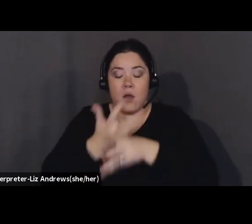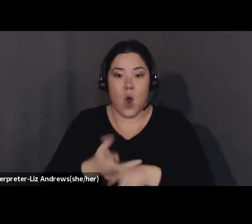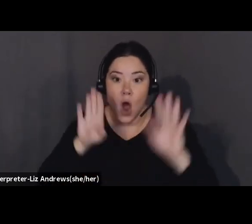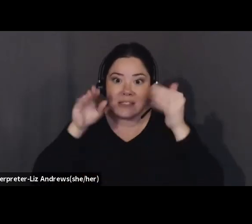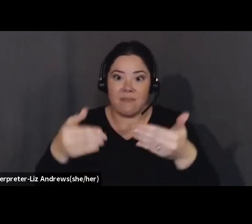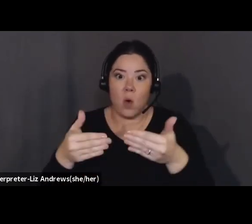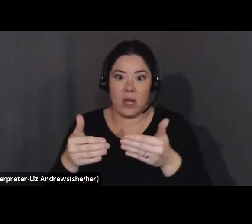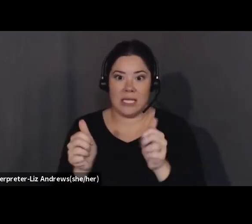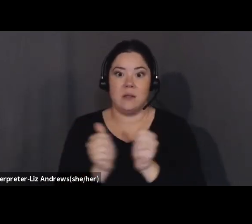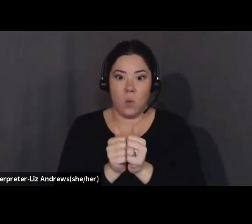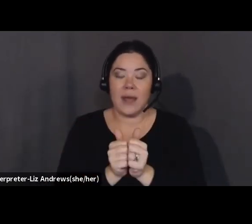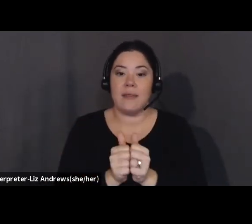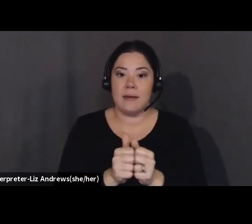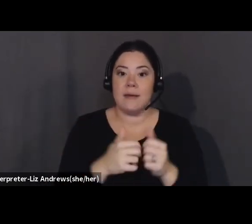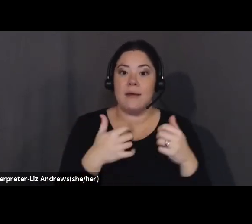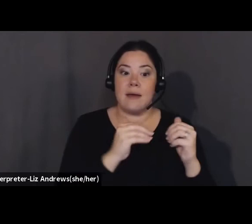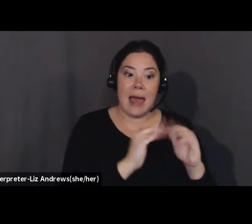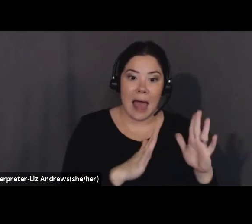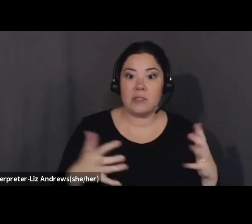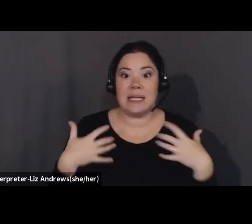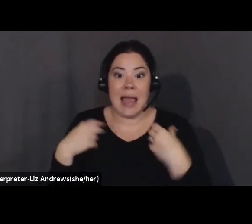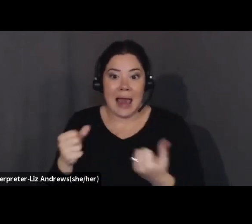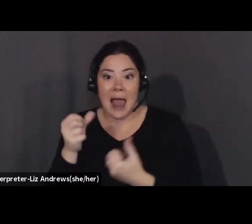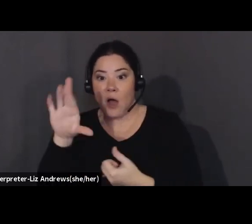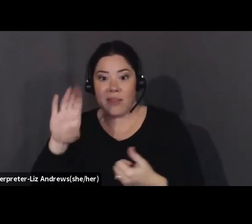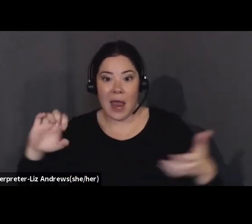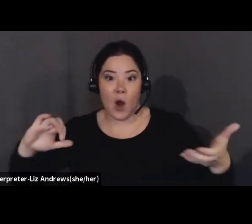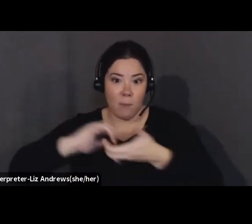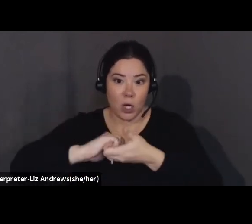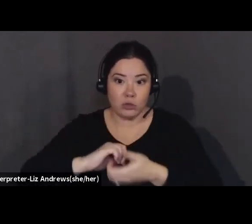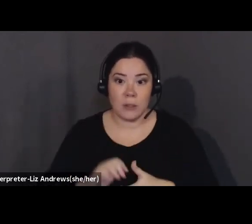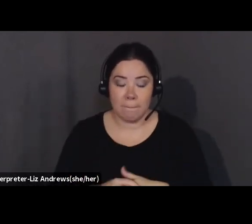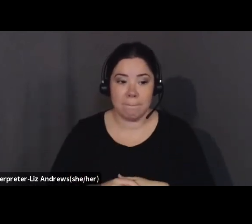housing and healthcare partnerships. Next slide, please.